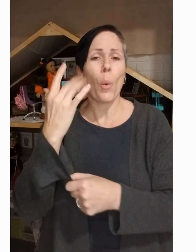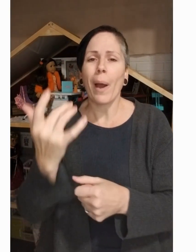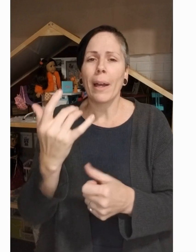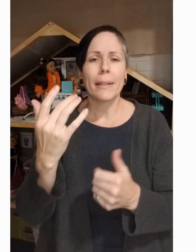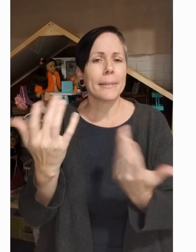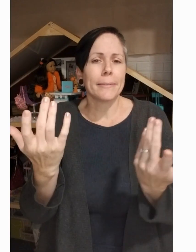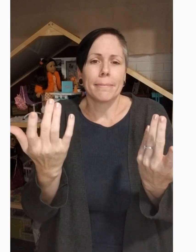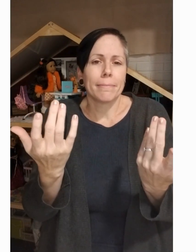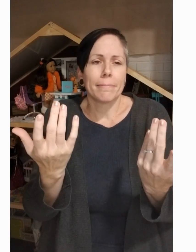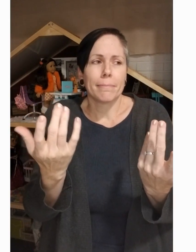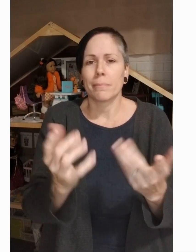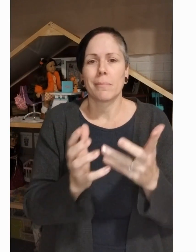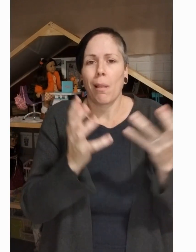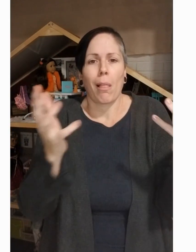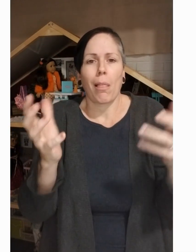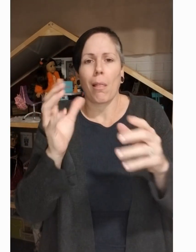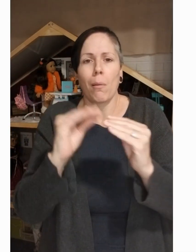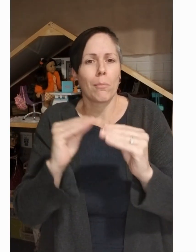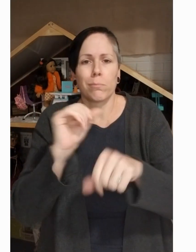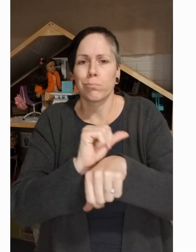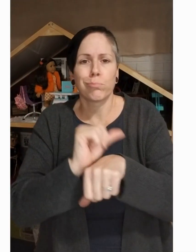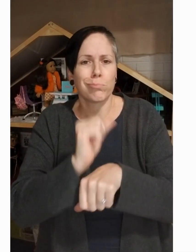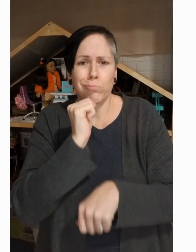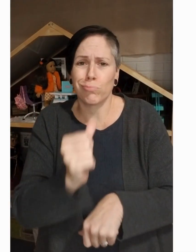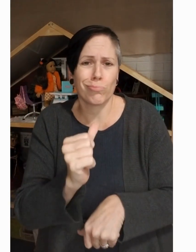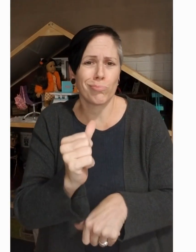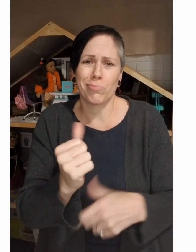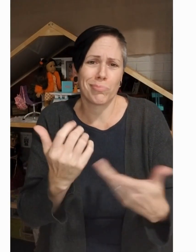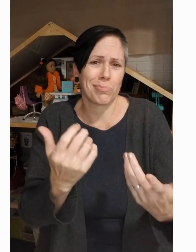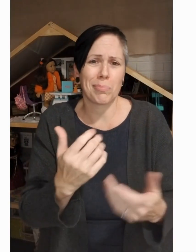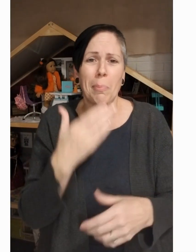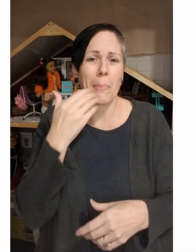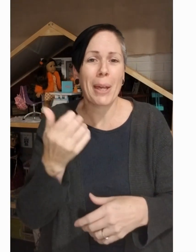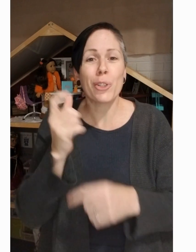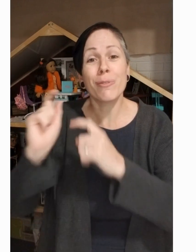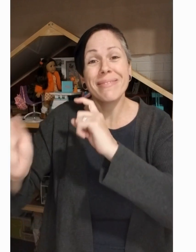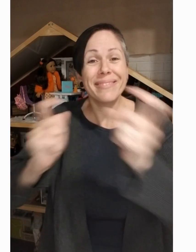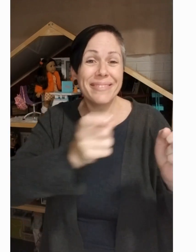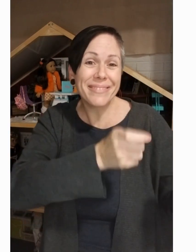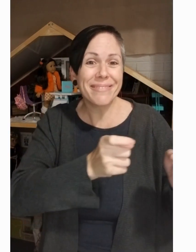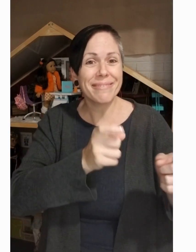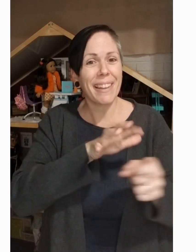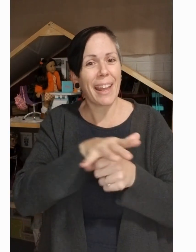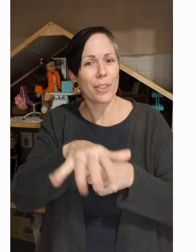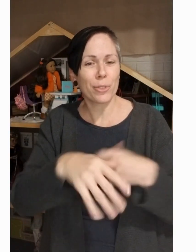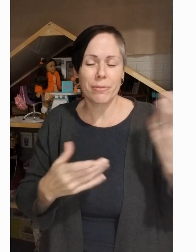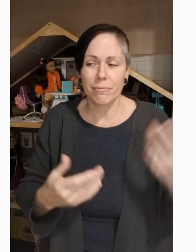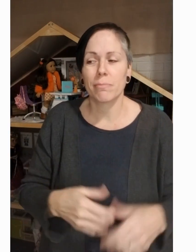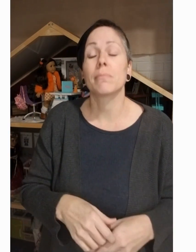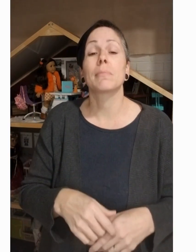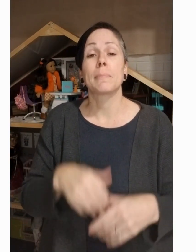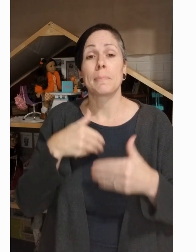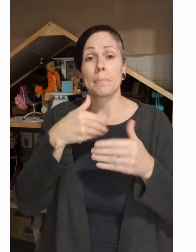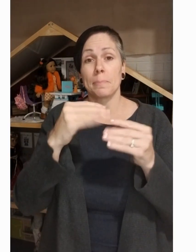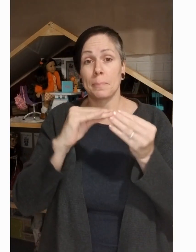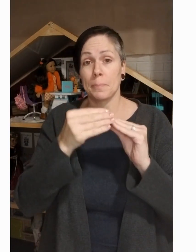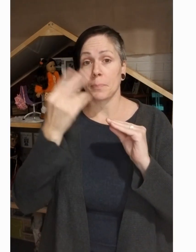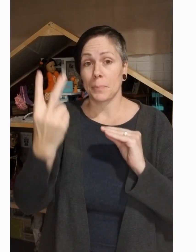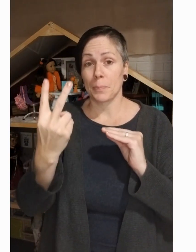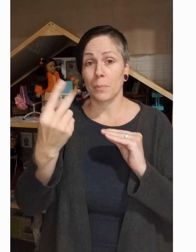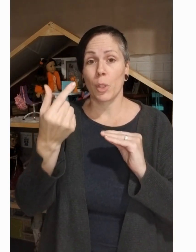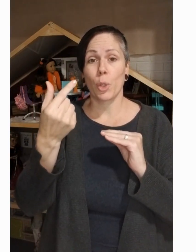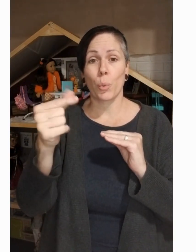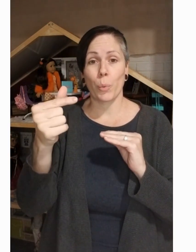them in bulk? All right. Number 2, green beans. These are so cute. I counted it as